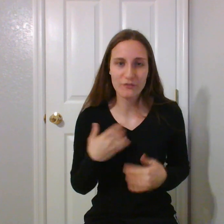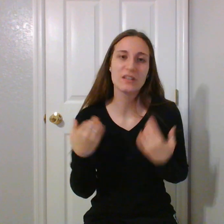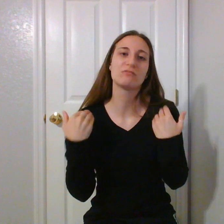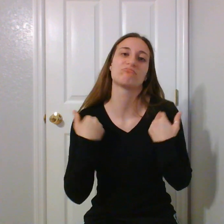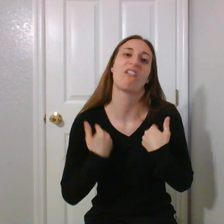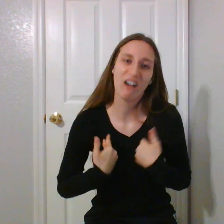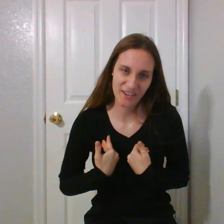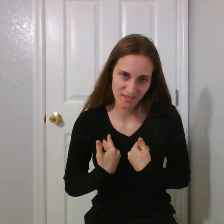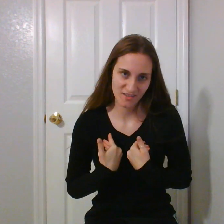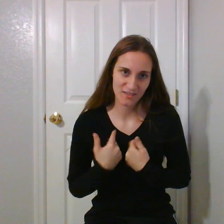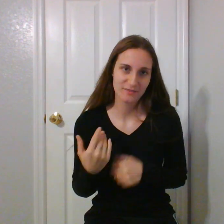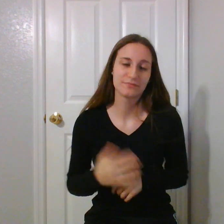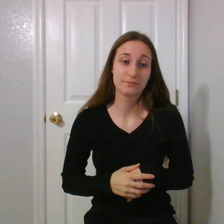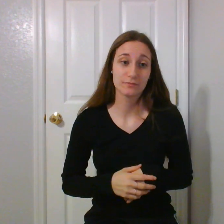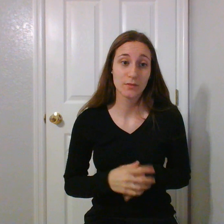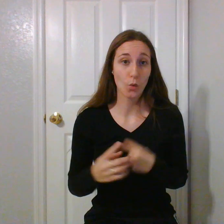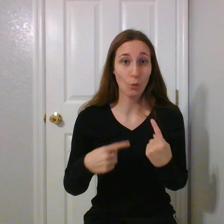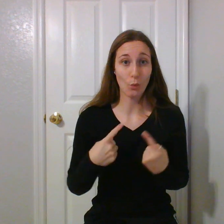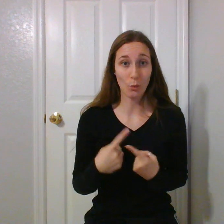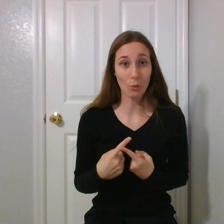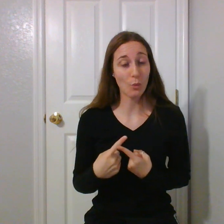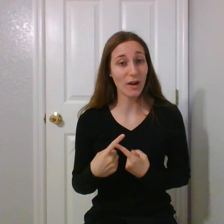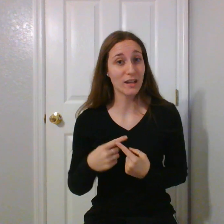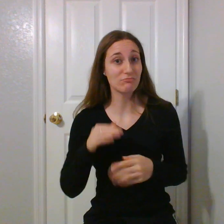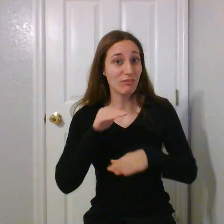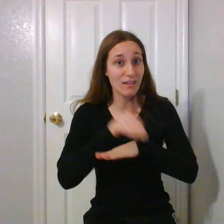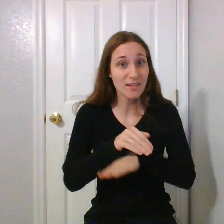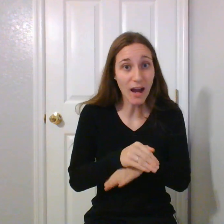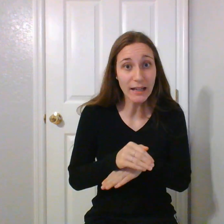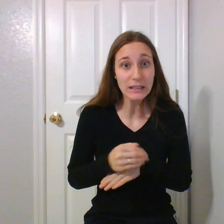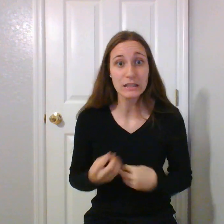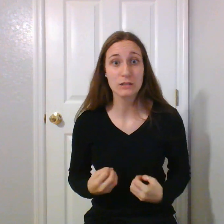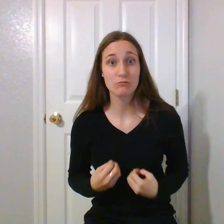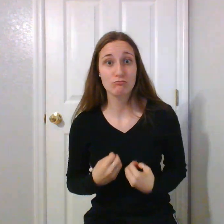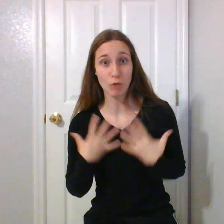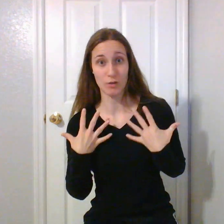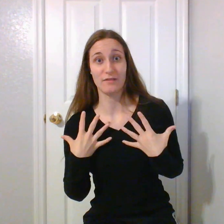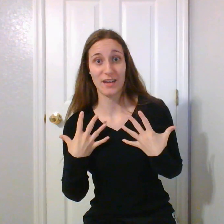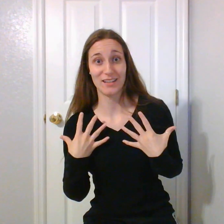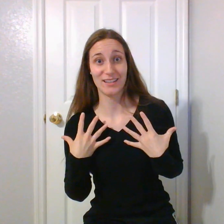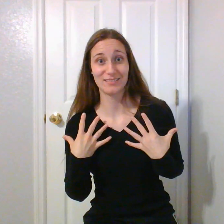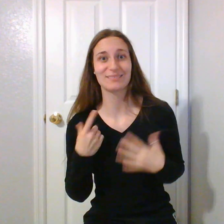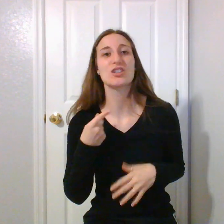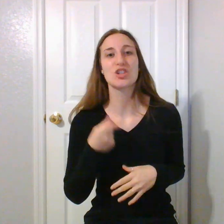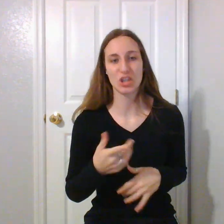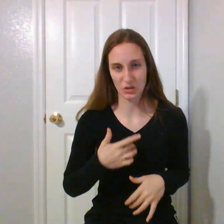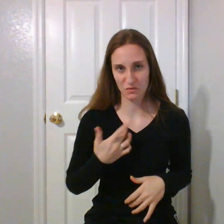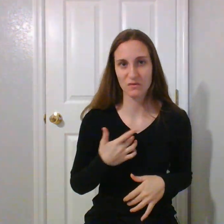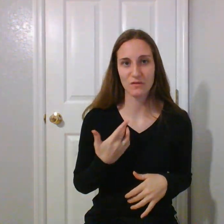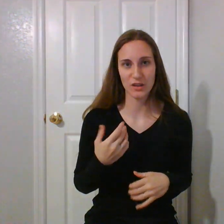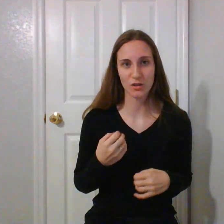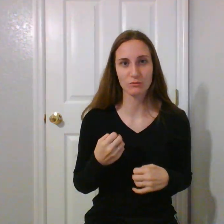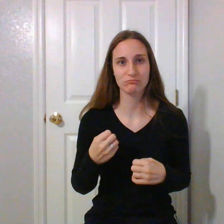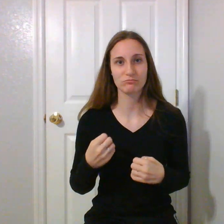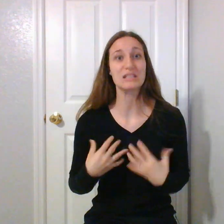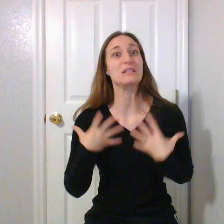such a motivated night you're more easily to flow into more of a motivated morning so something else that you can do the night before is to set your